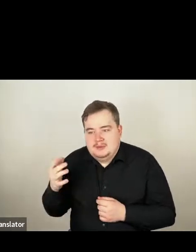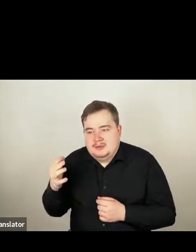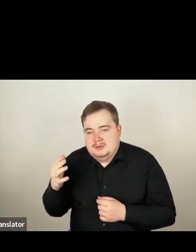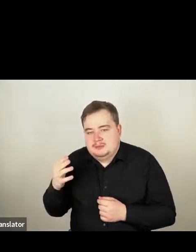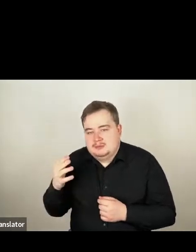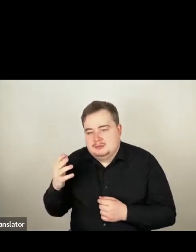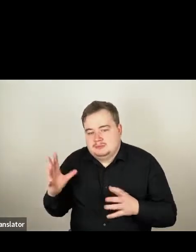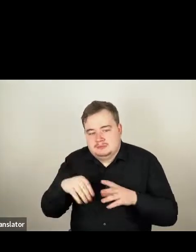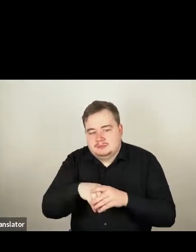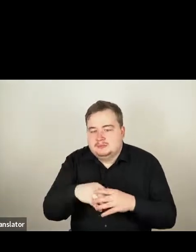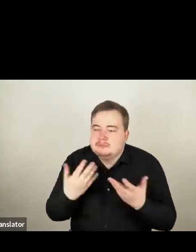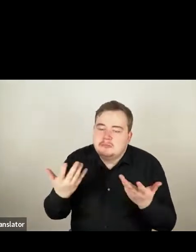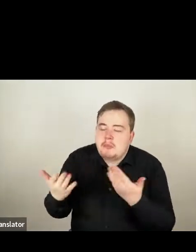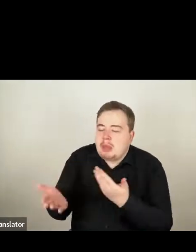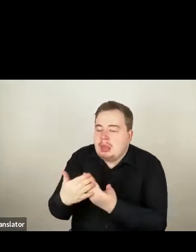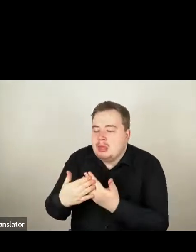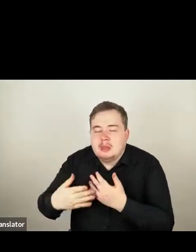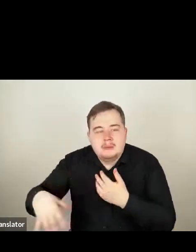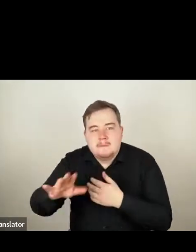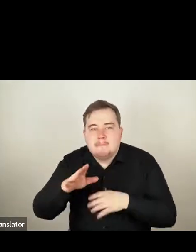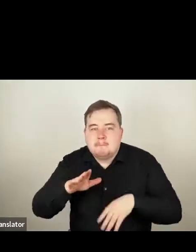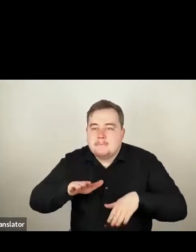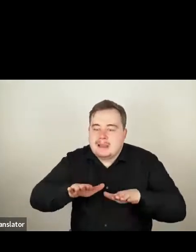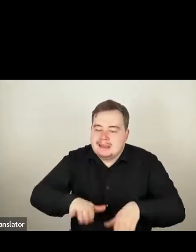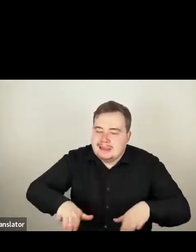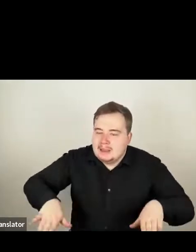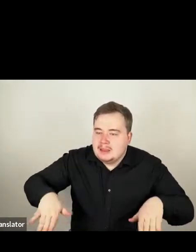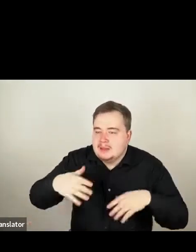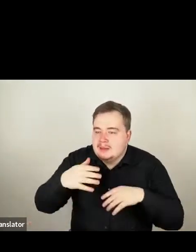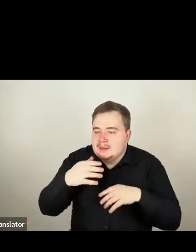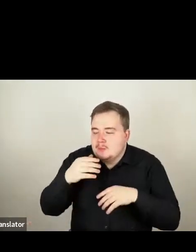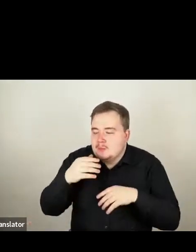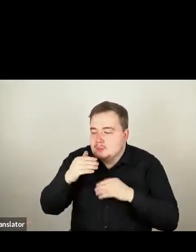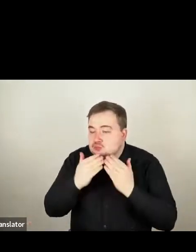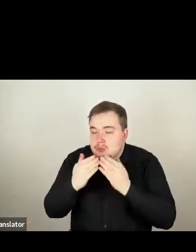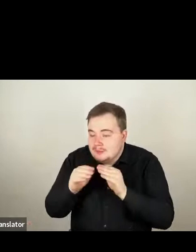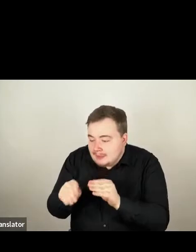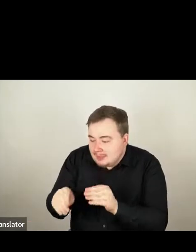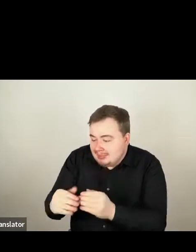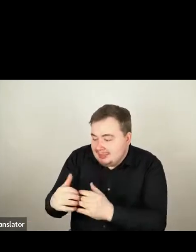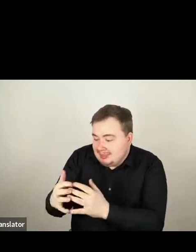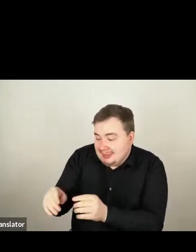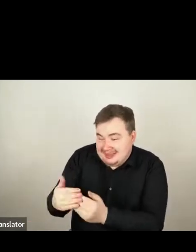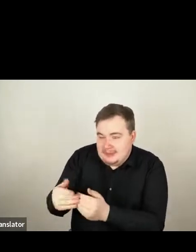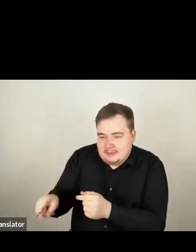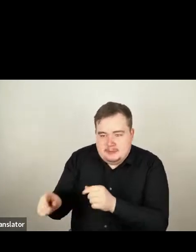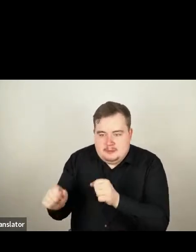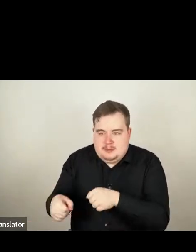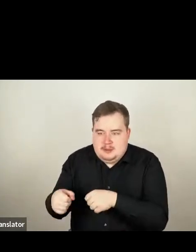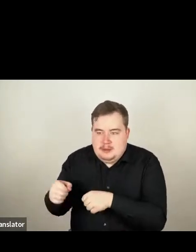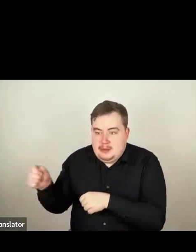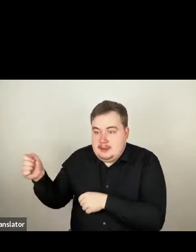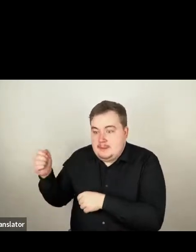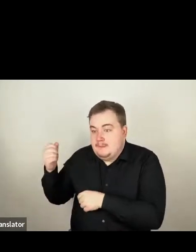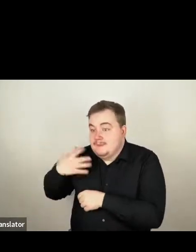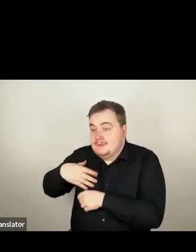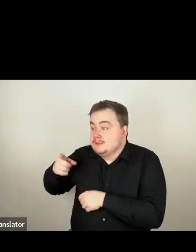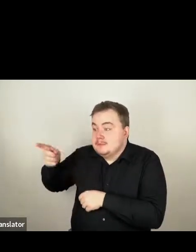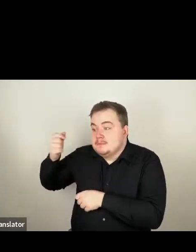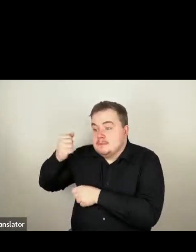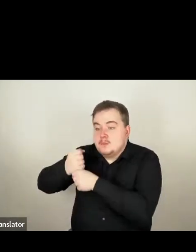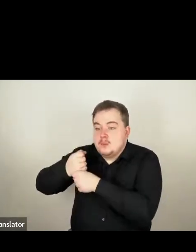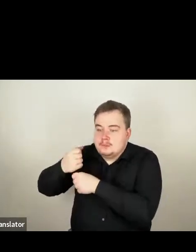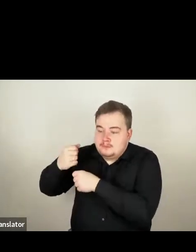younger male MPs do I see taking their children to that facility and picking them up? I tell you, it's quite a